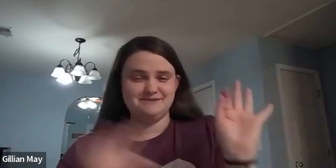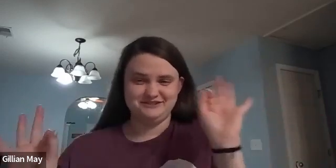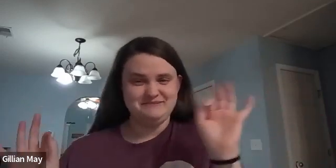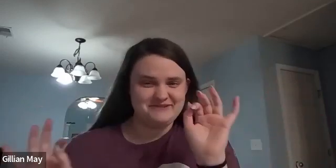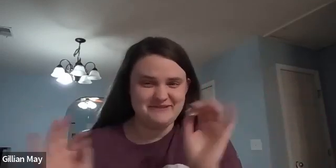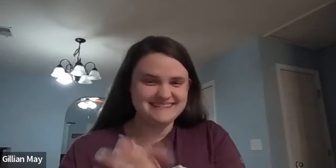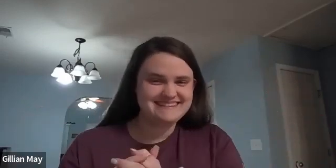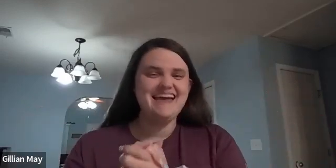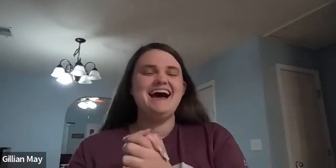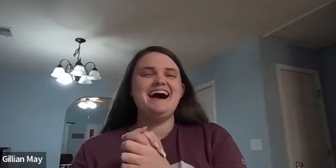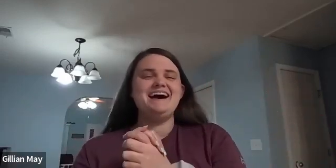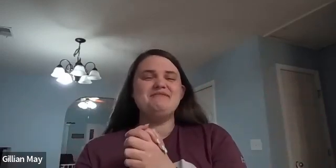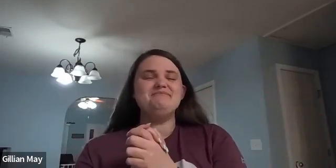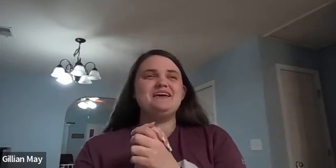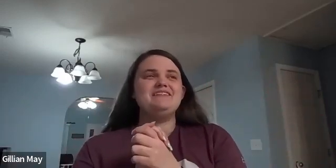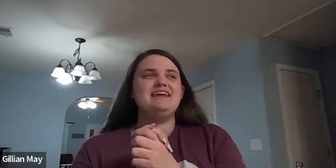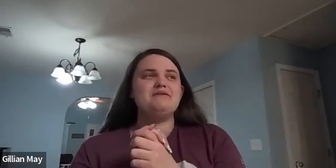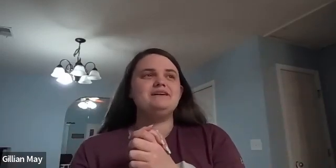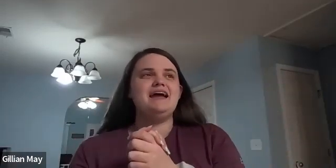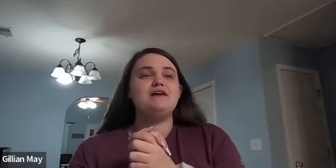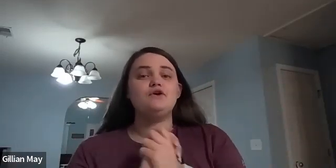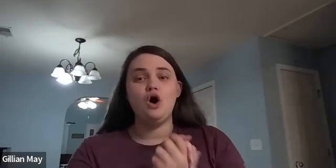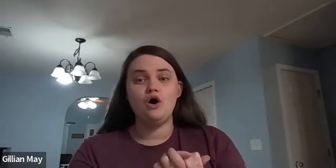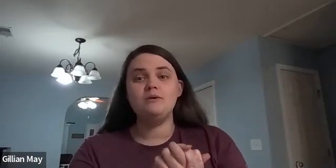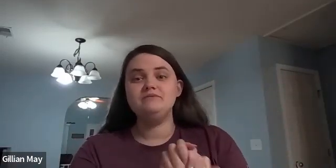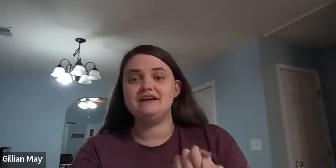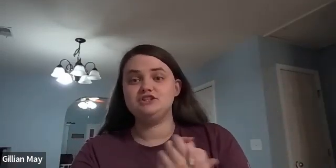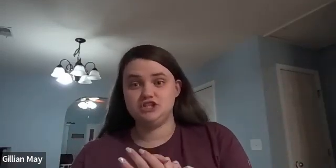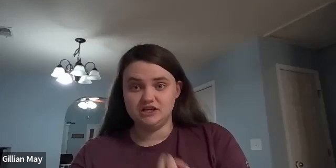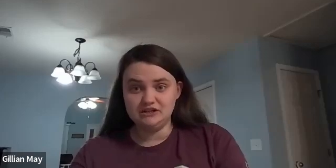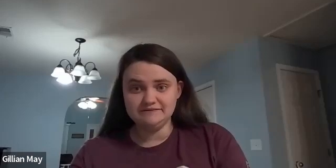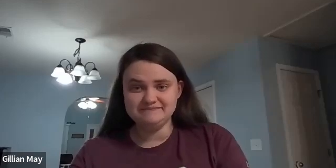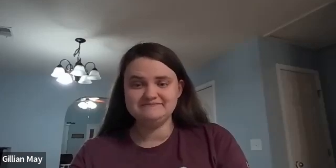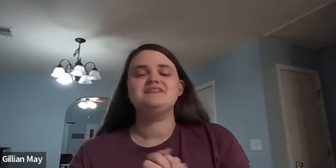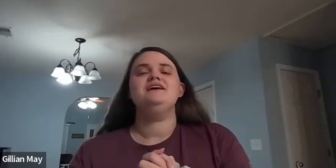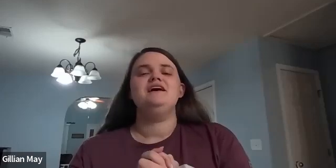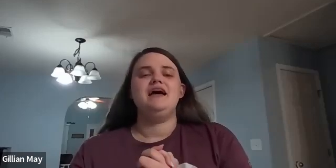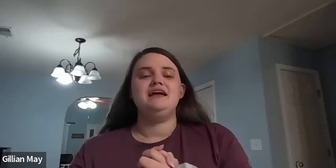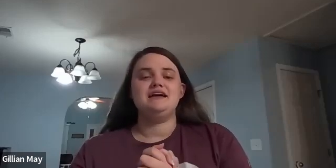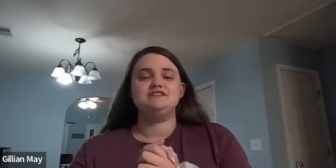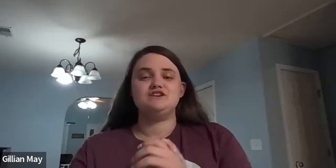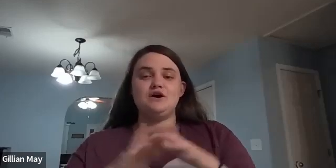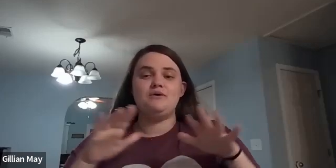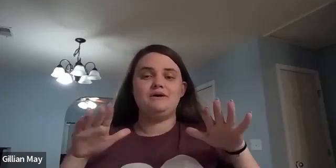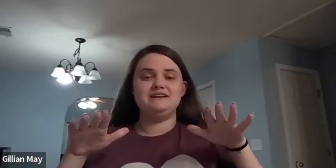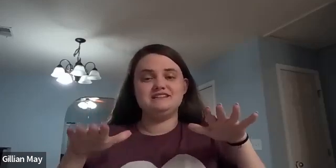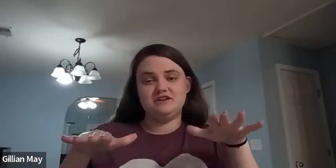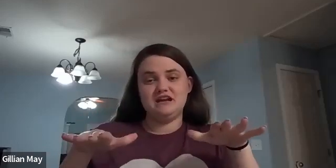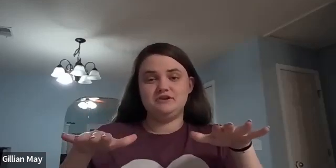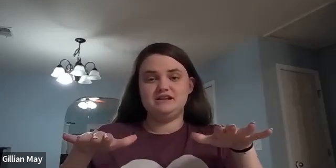special treatment from this. Now we're gonna have calm, like chill. And so what it is you're gonna have your hands